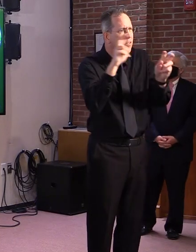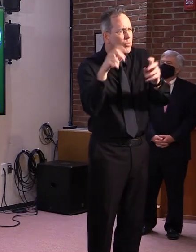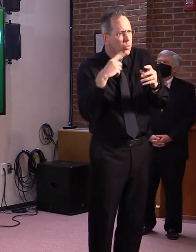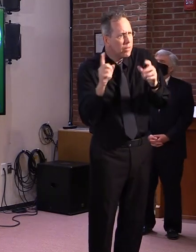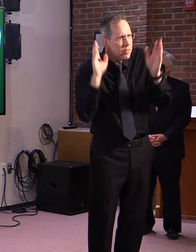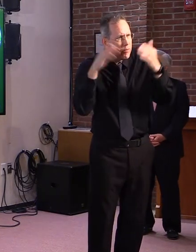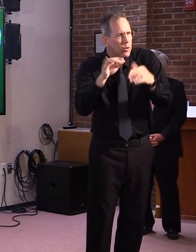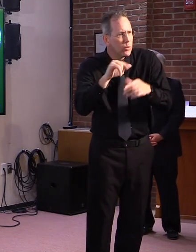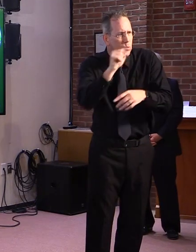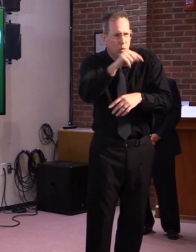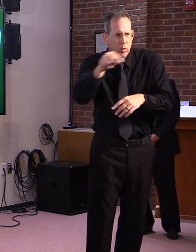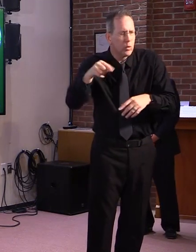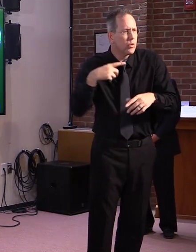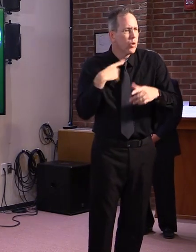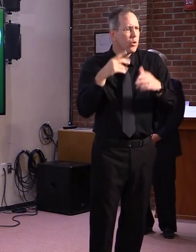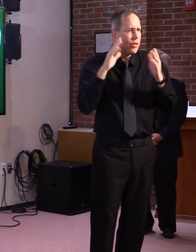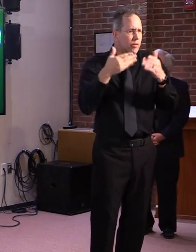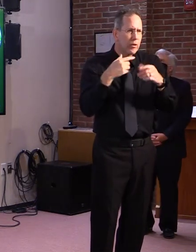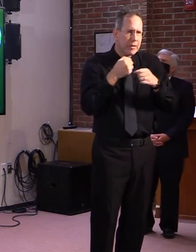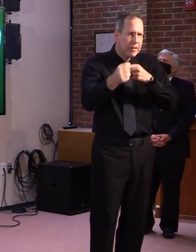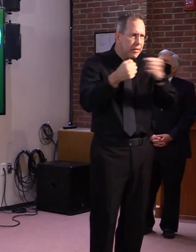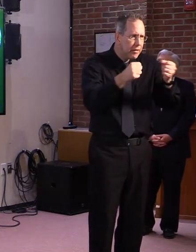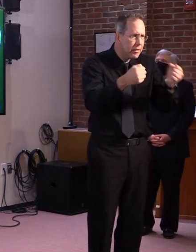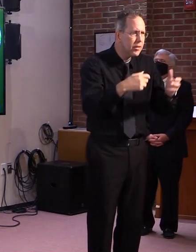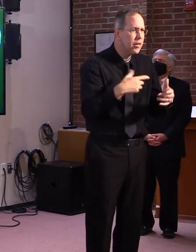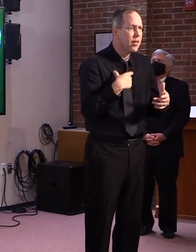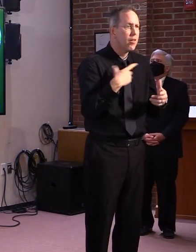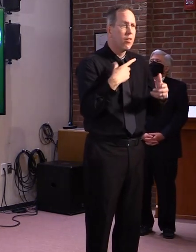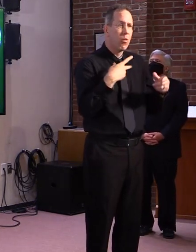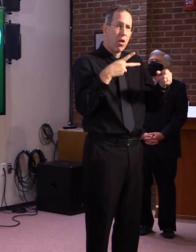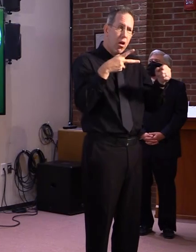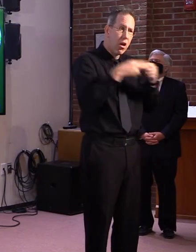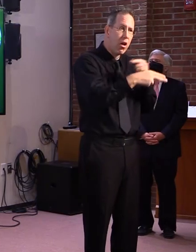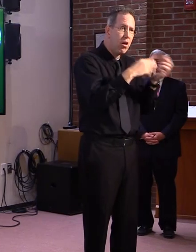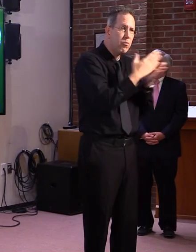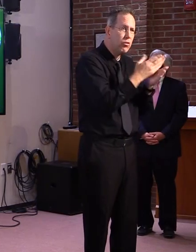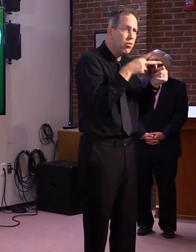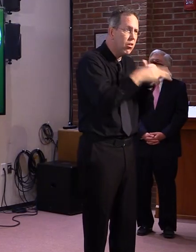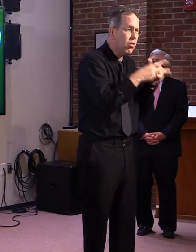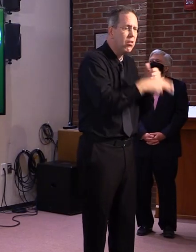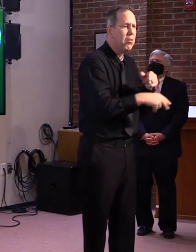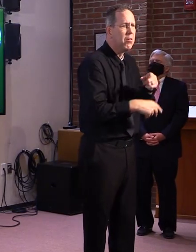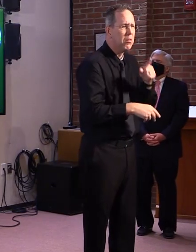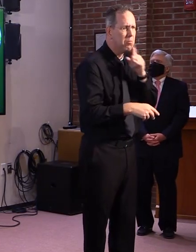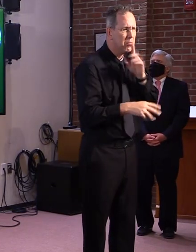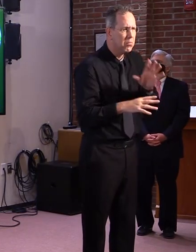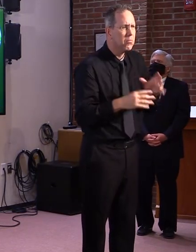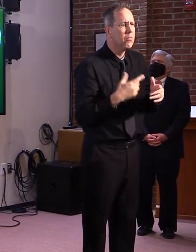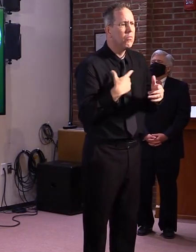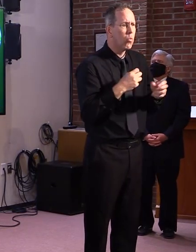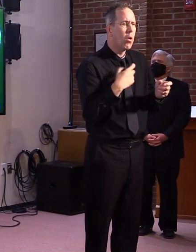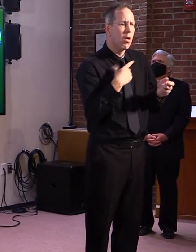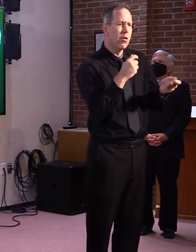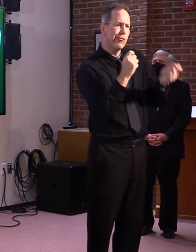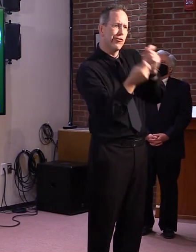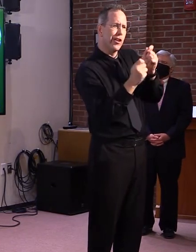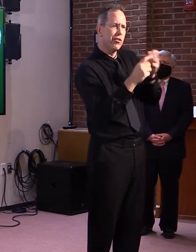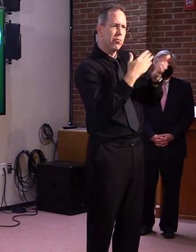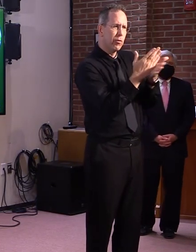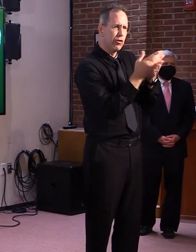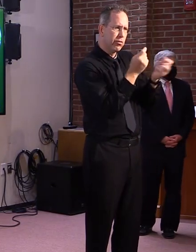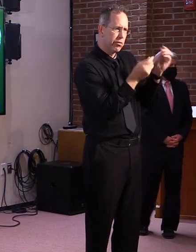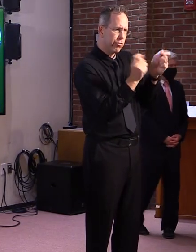reducing budgets is likely not in the cards. There's a variety of investments that we need to make to stay modern and